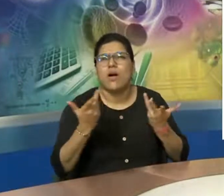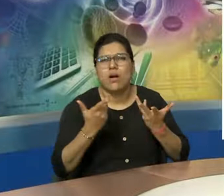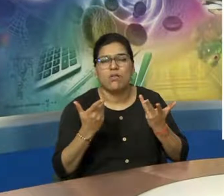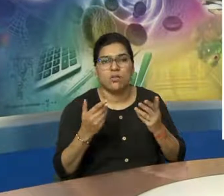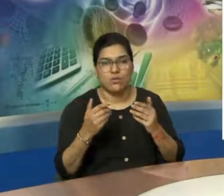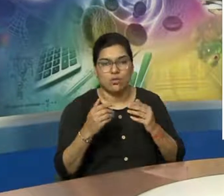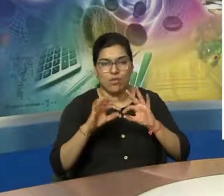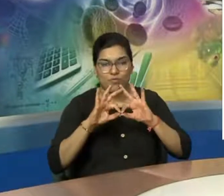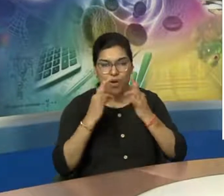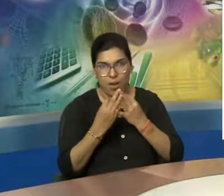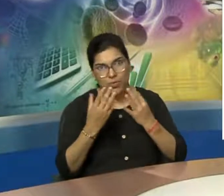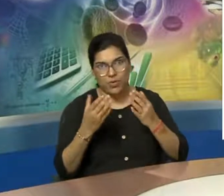namely